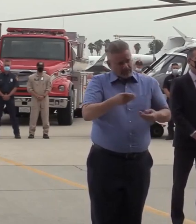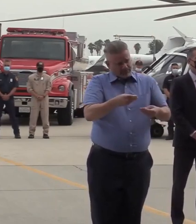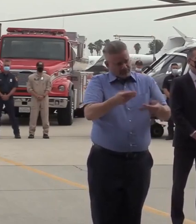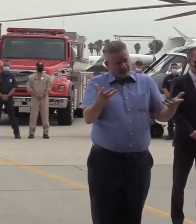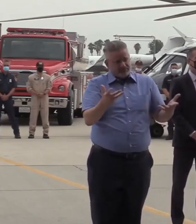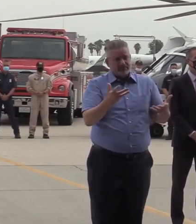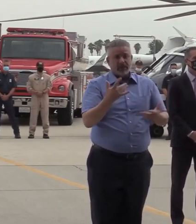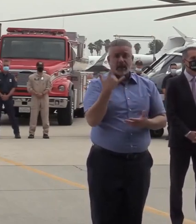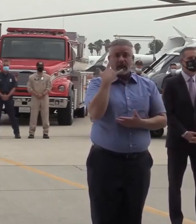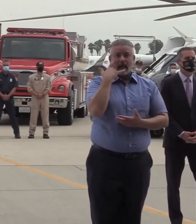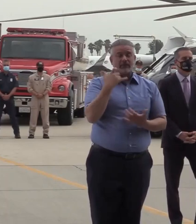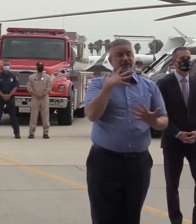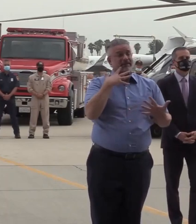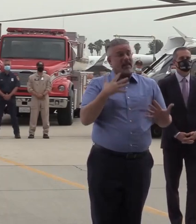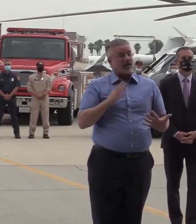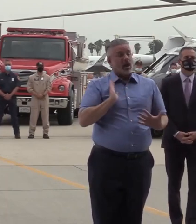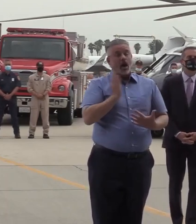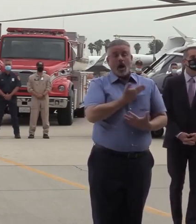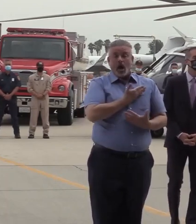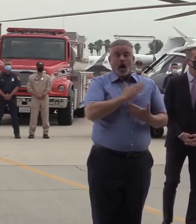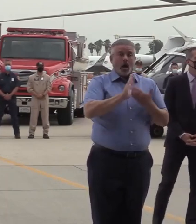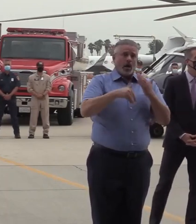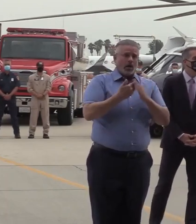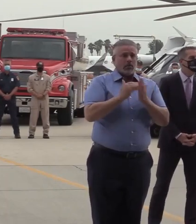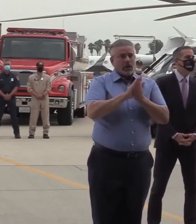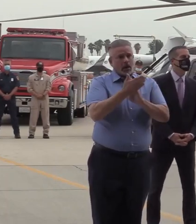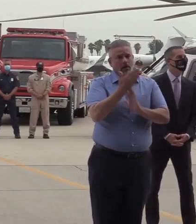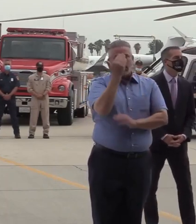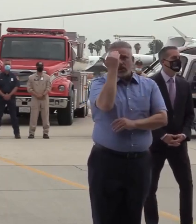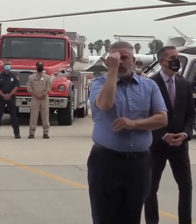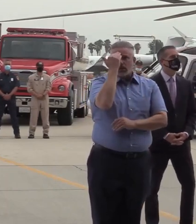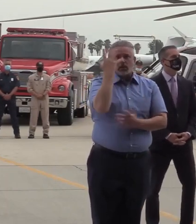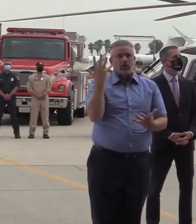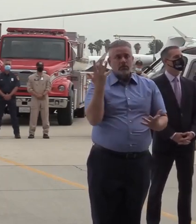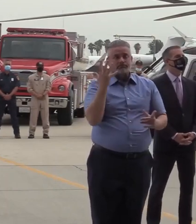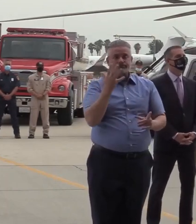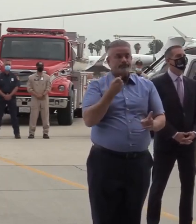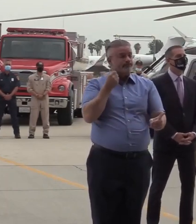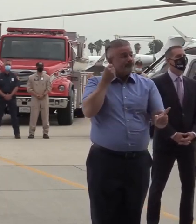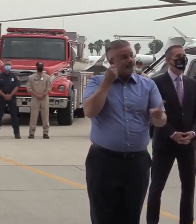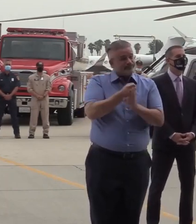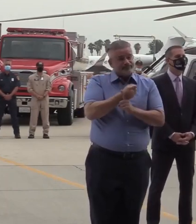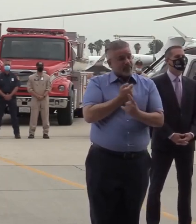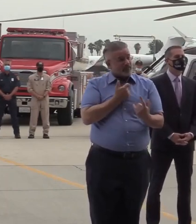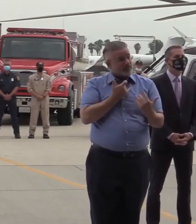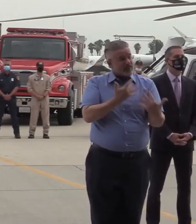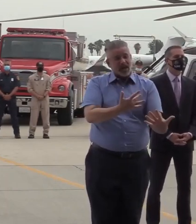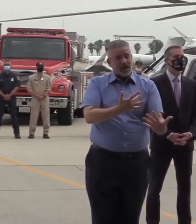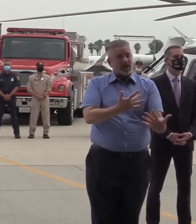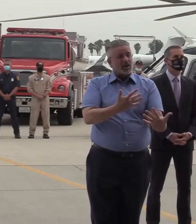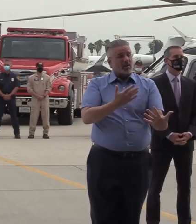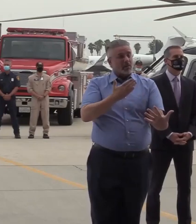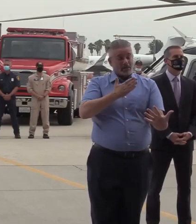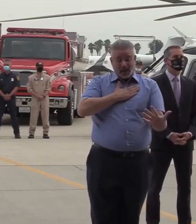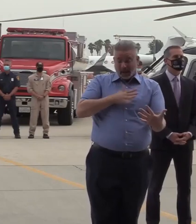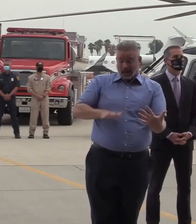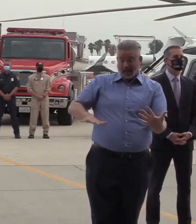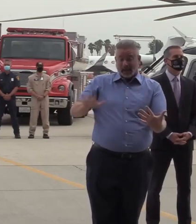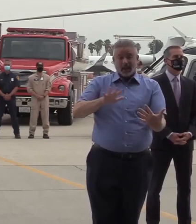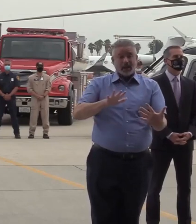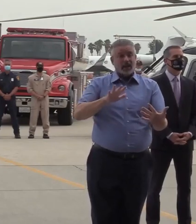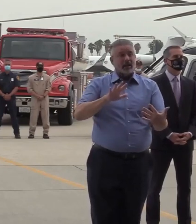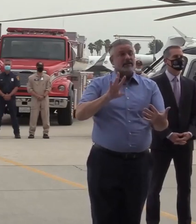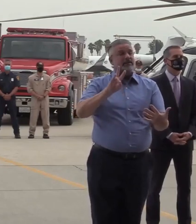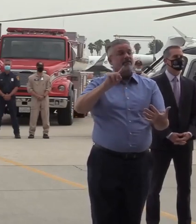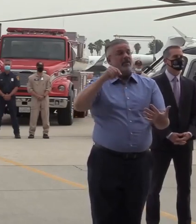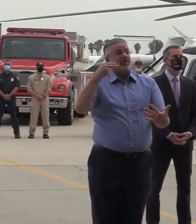as Californians, sadly, we are all too familiar with the impacts of wildfire. In my district, here in the